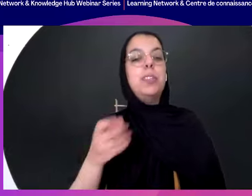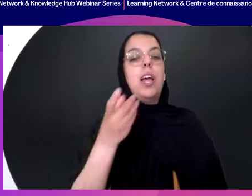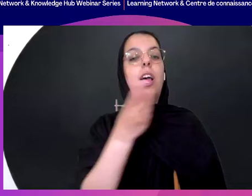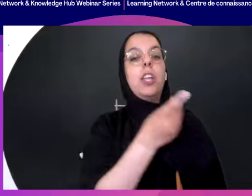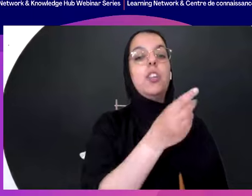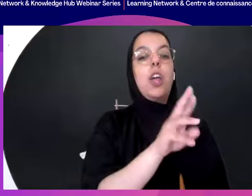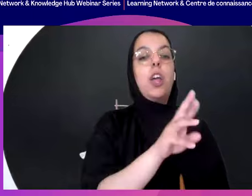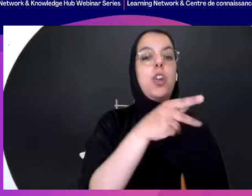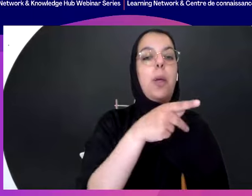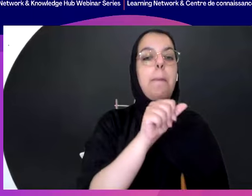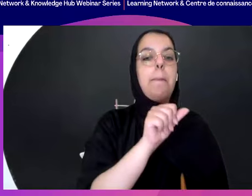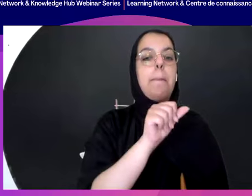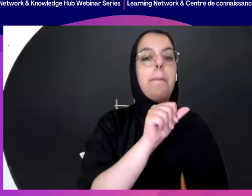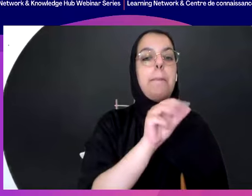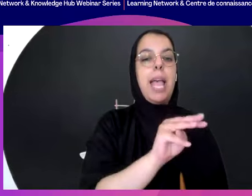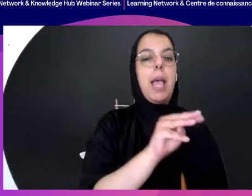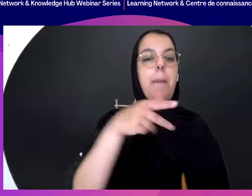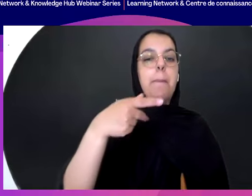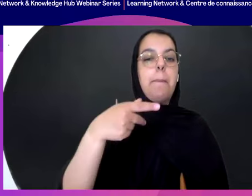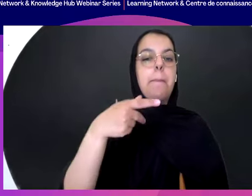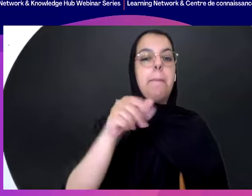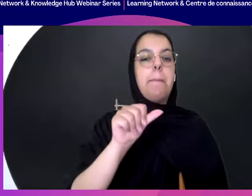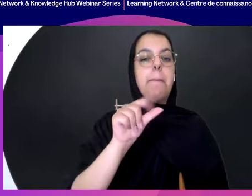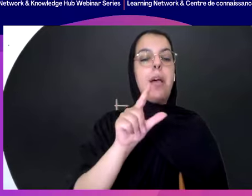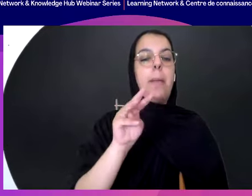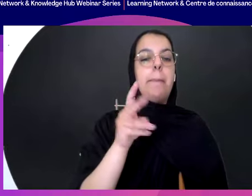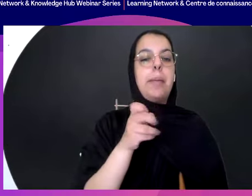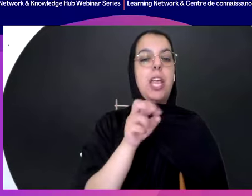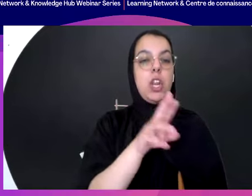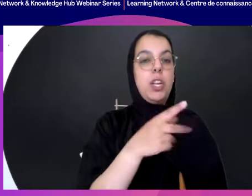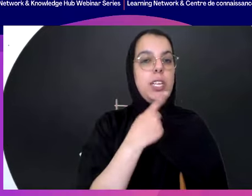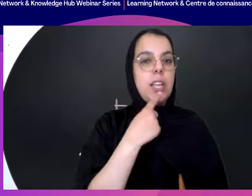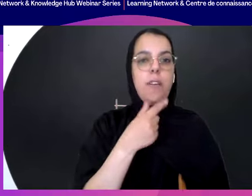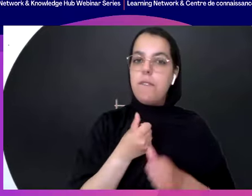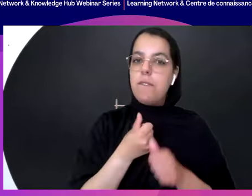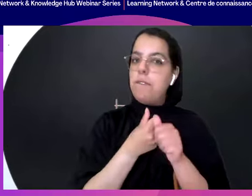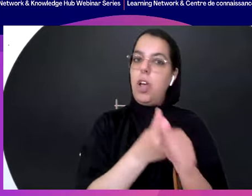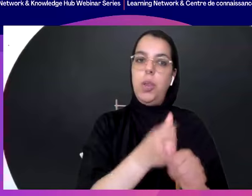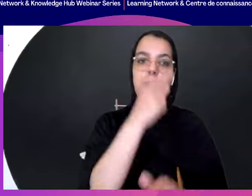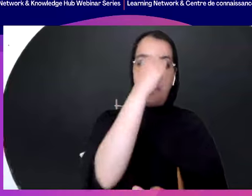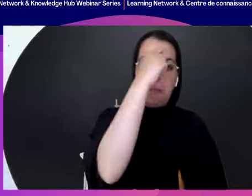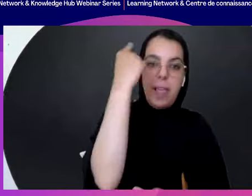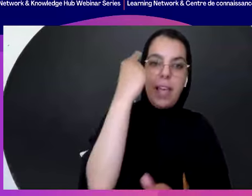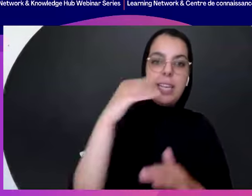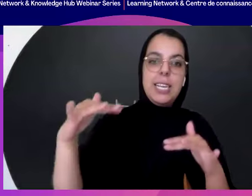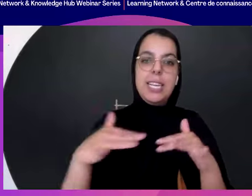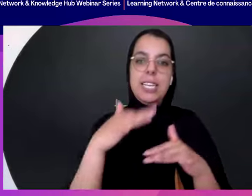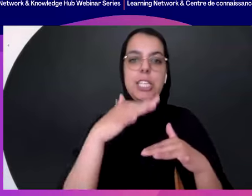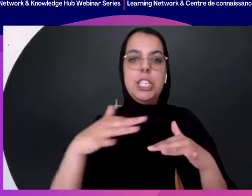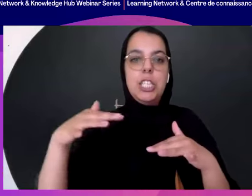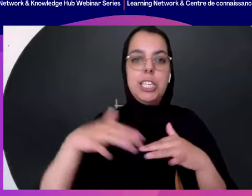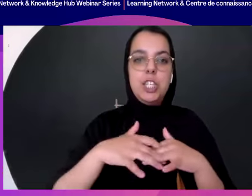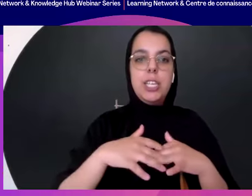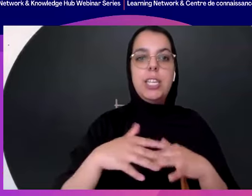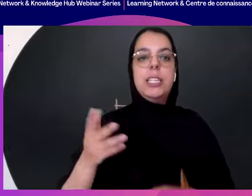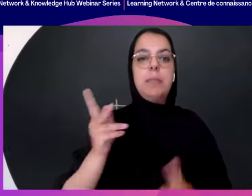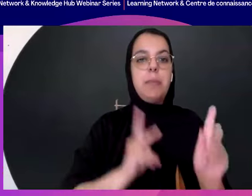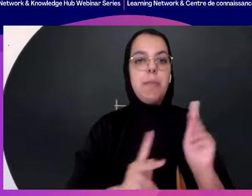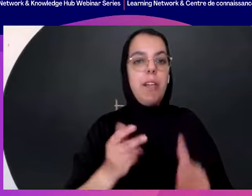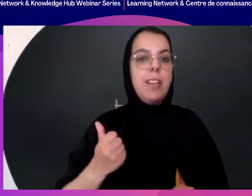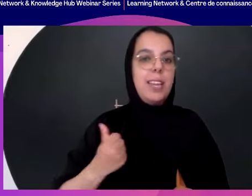is quoted saying, "Following the lead of Black and Indigenous peoples, Canadians and Americans have the numbers, the wealth, and the